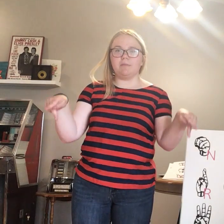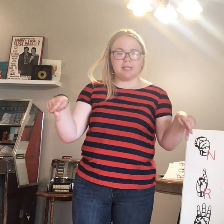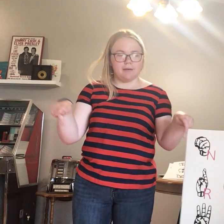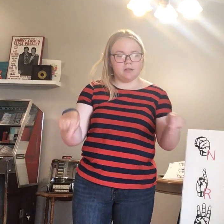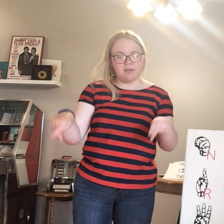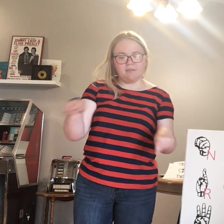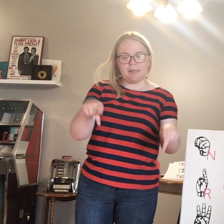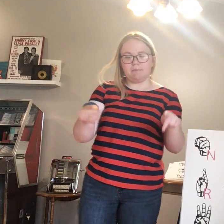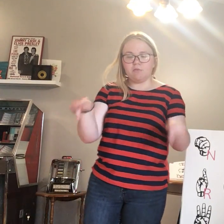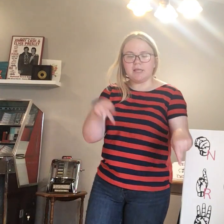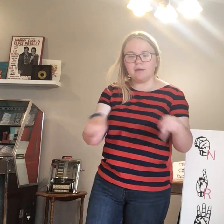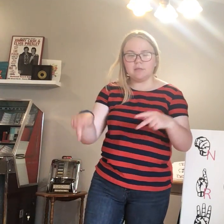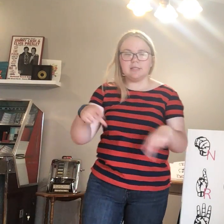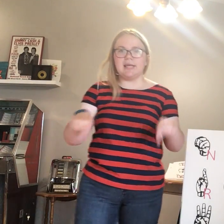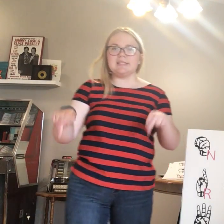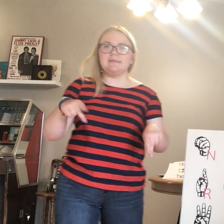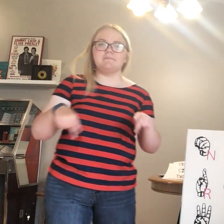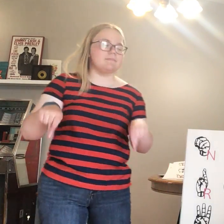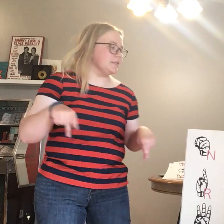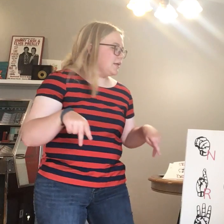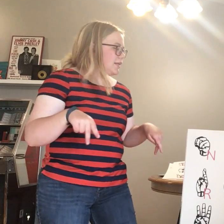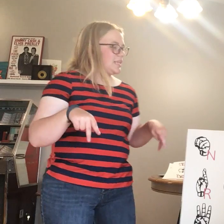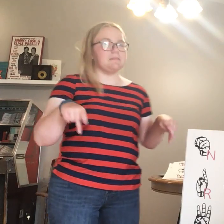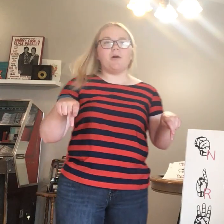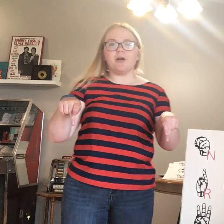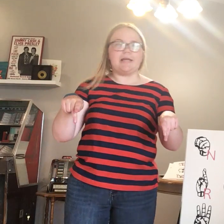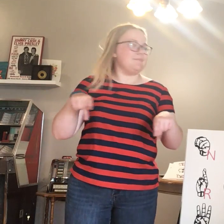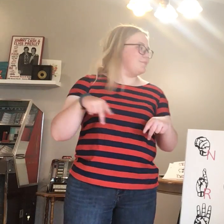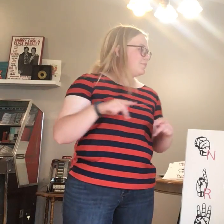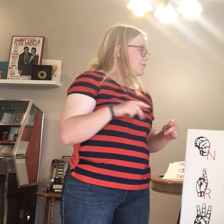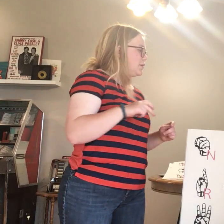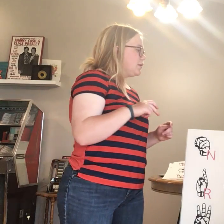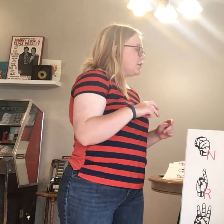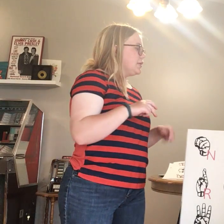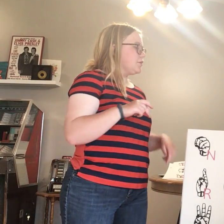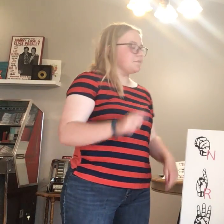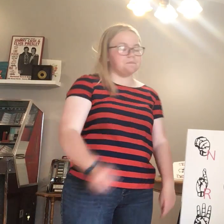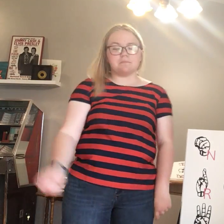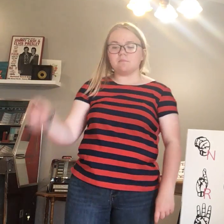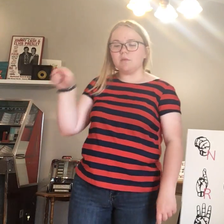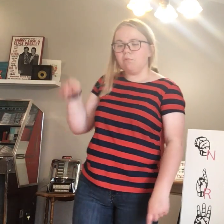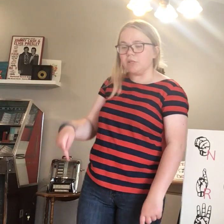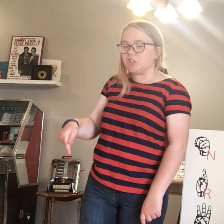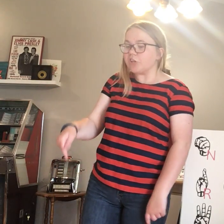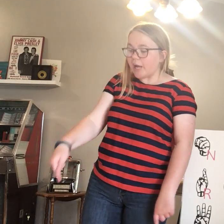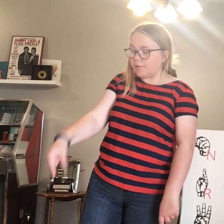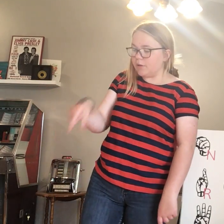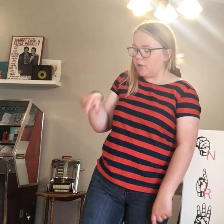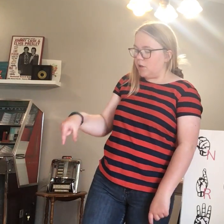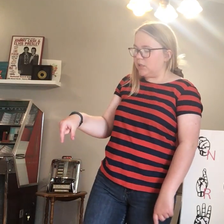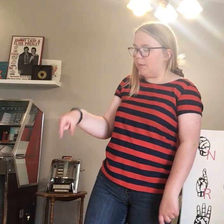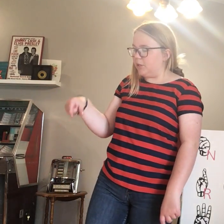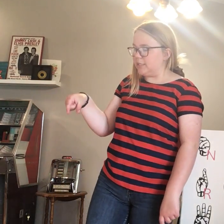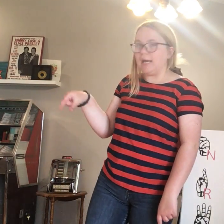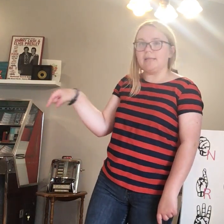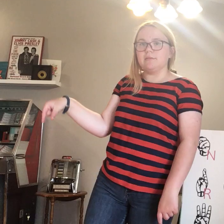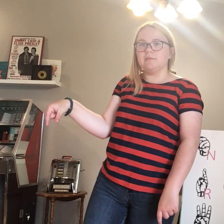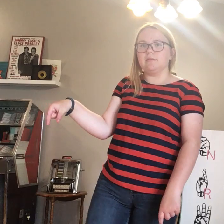down. You have them like both down, dancing. That is party. Q. Point to the ground, thumb on the side.